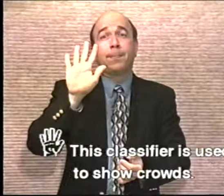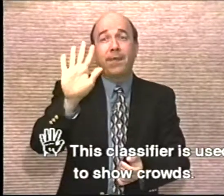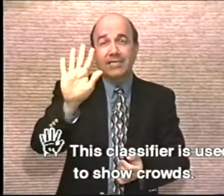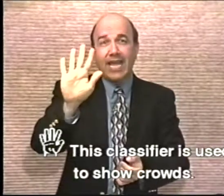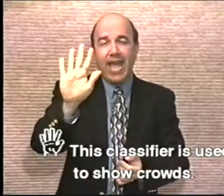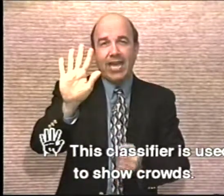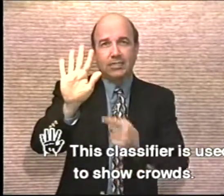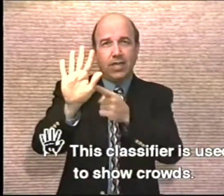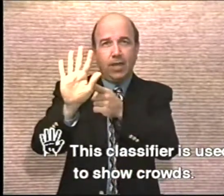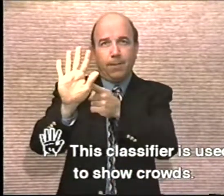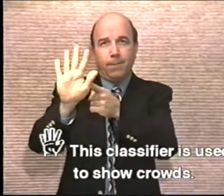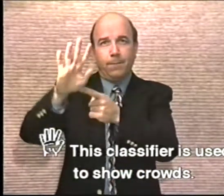This hand shape